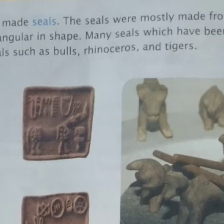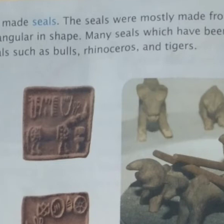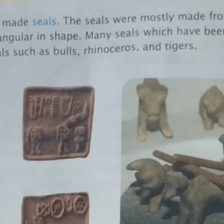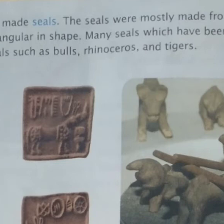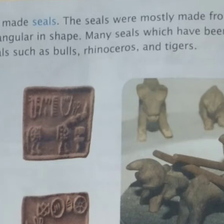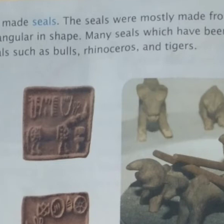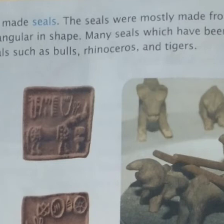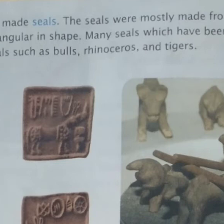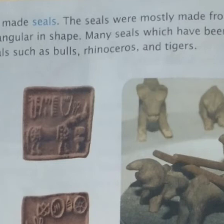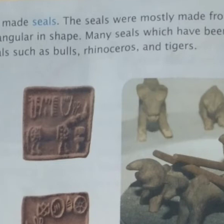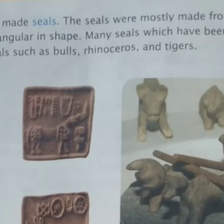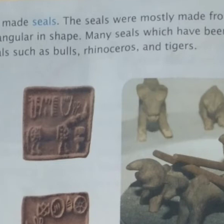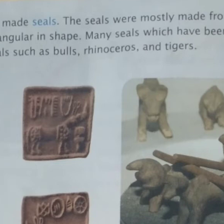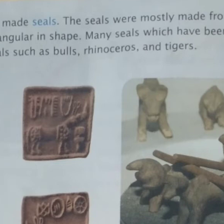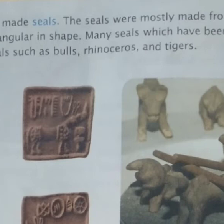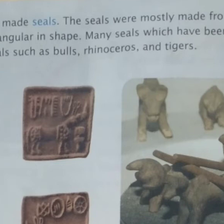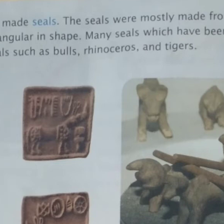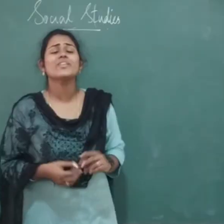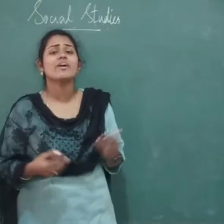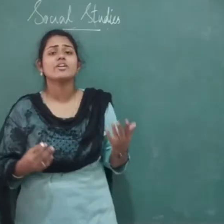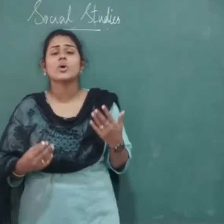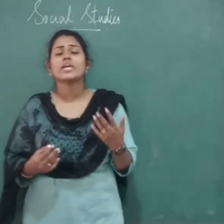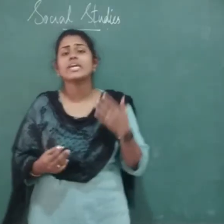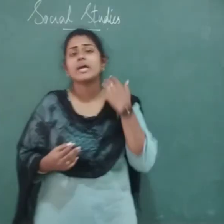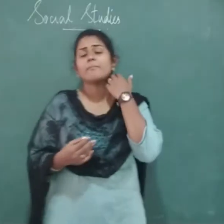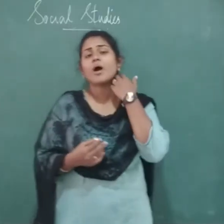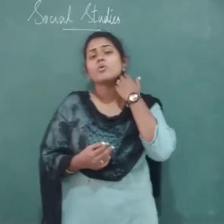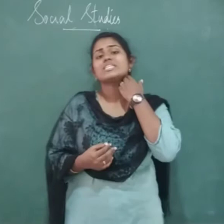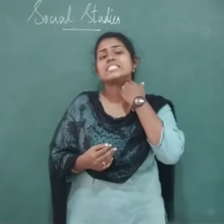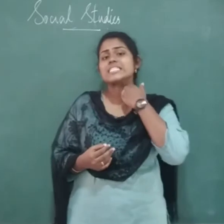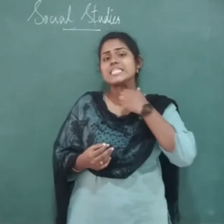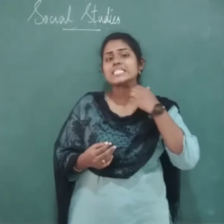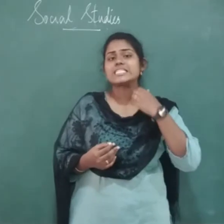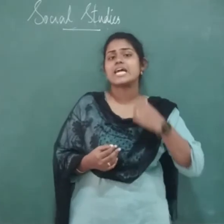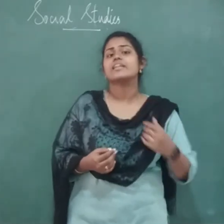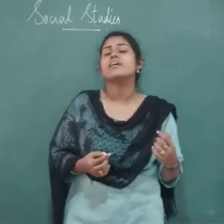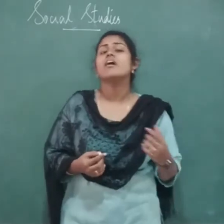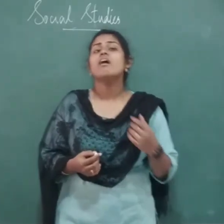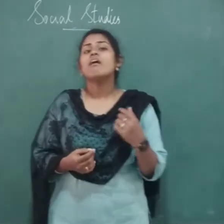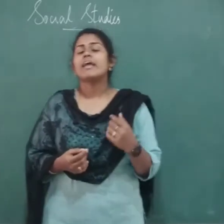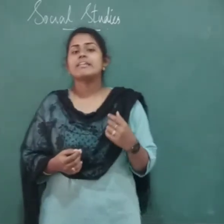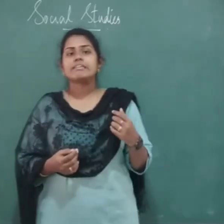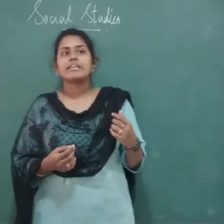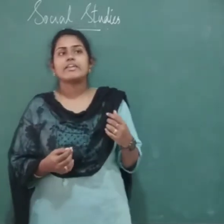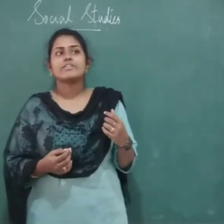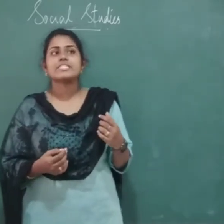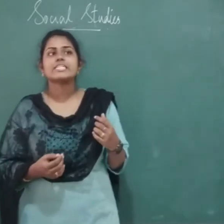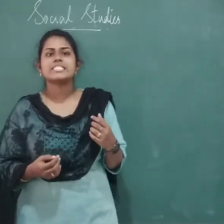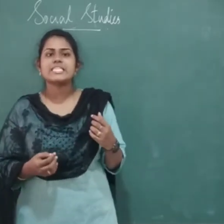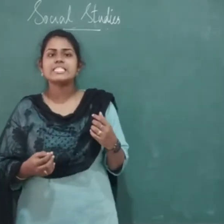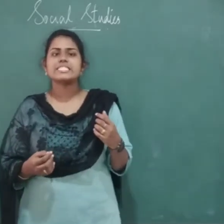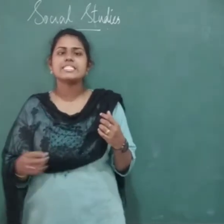tigers. Fine, now they are talking about seals and engravings. Like seals in the